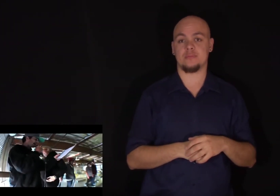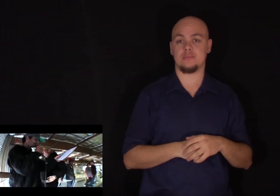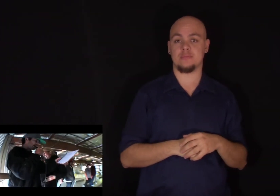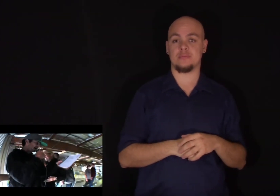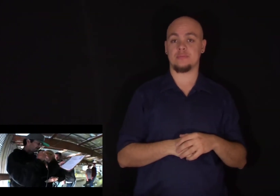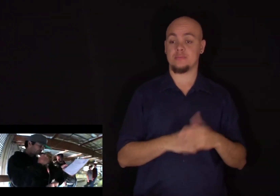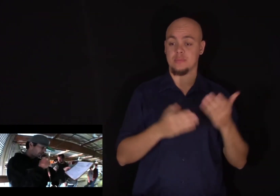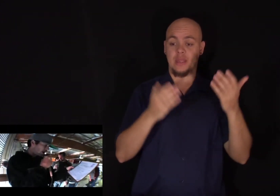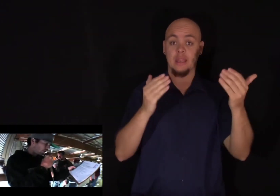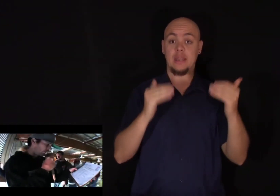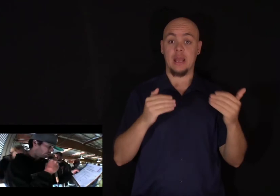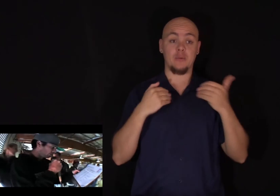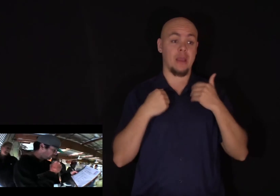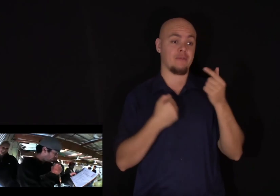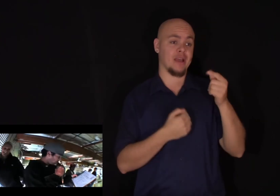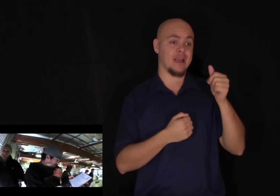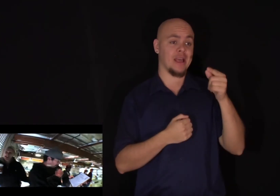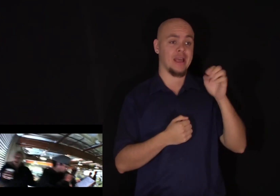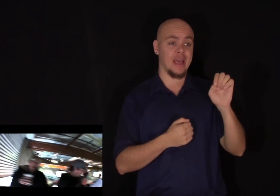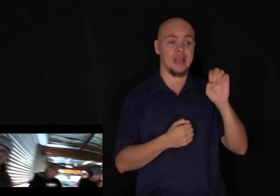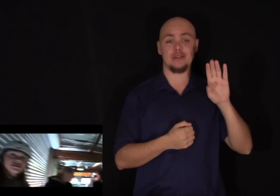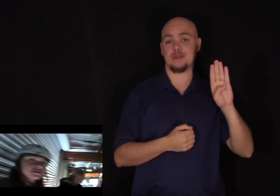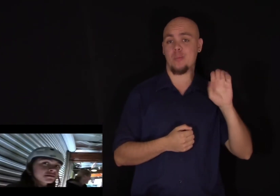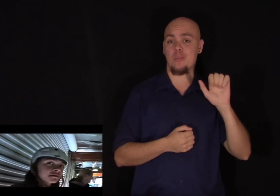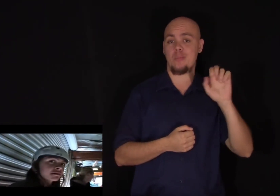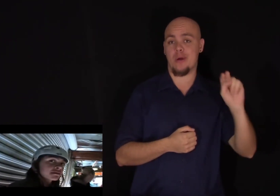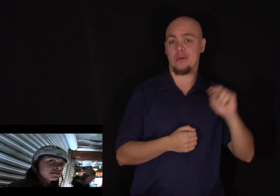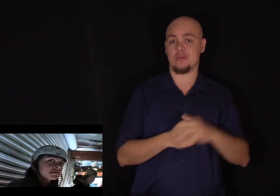We got Gage, Bone.